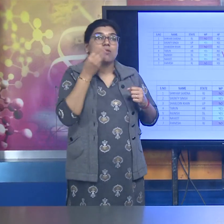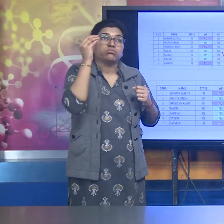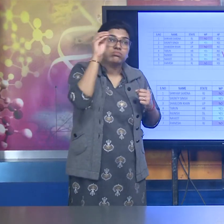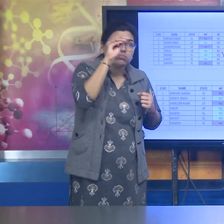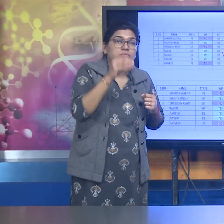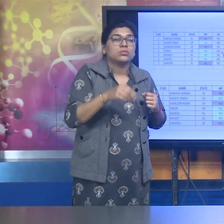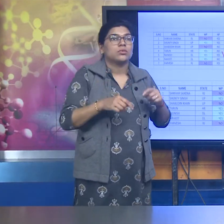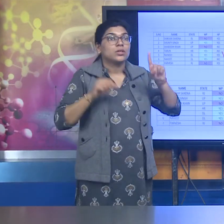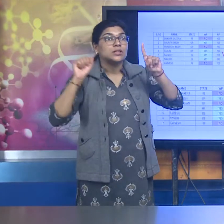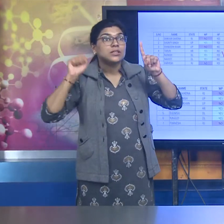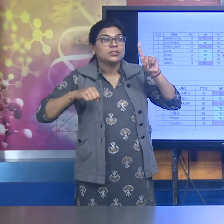yes.